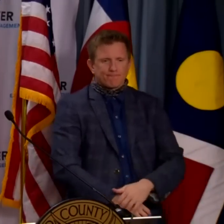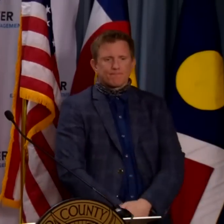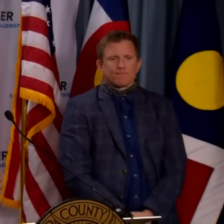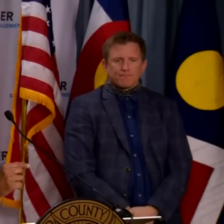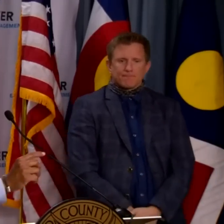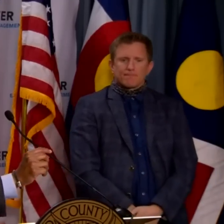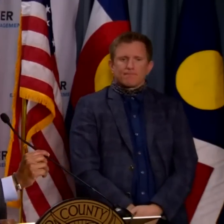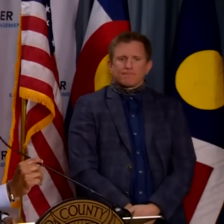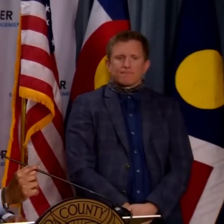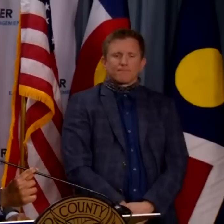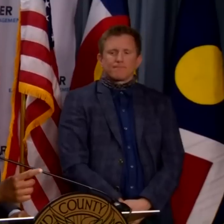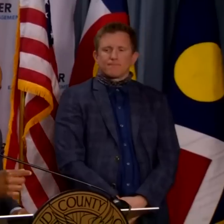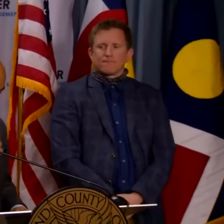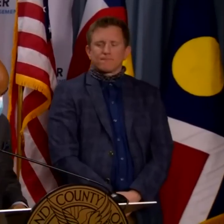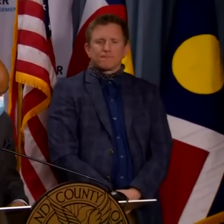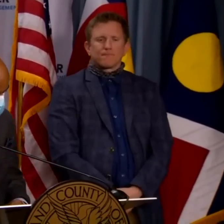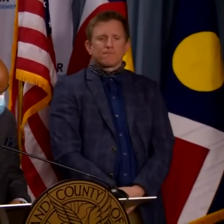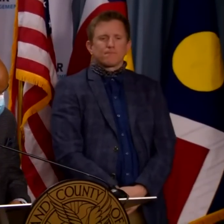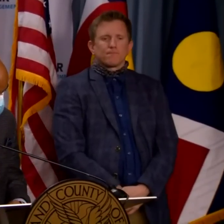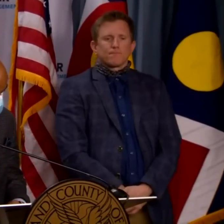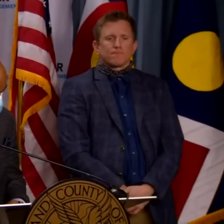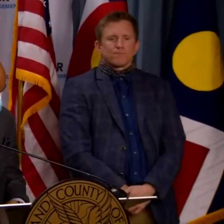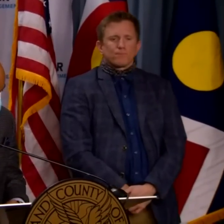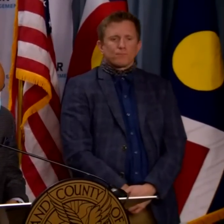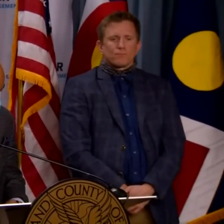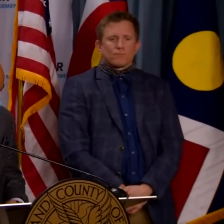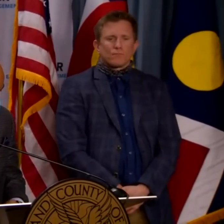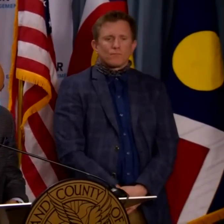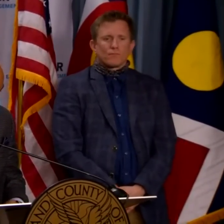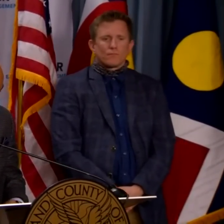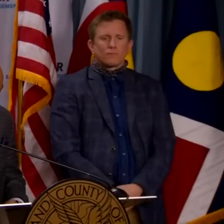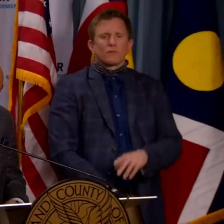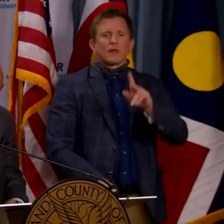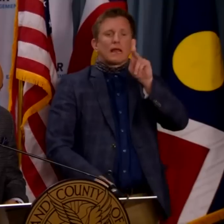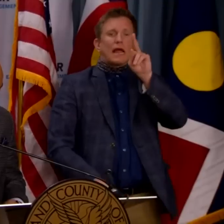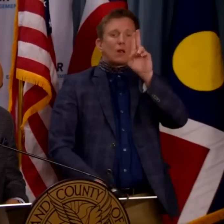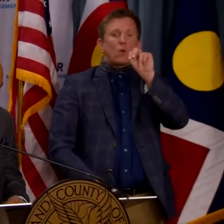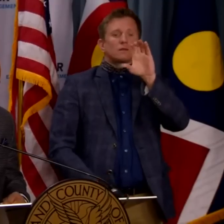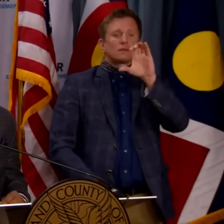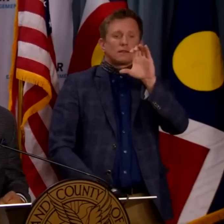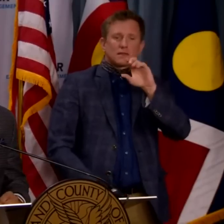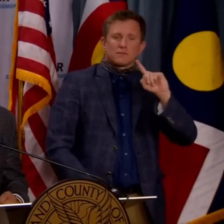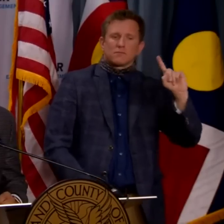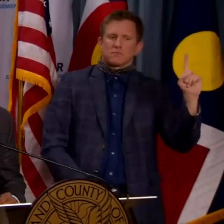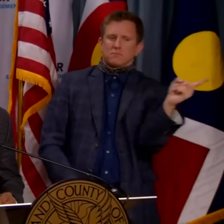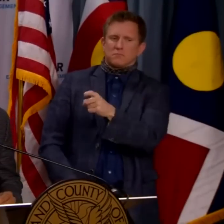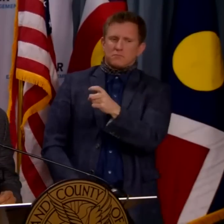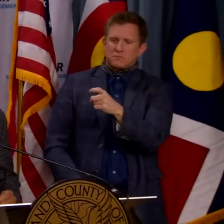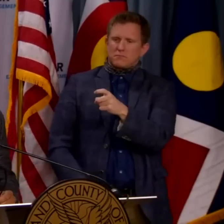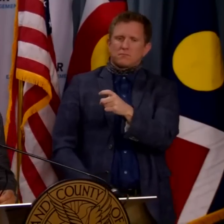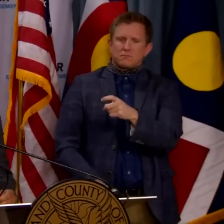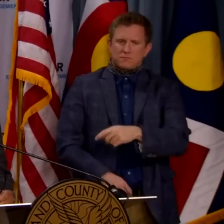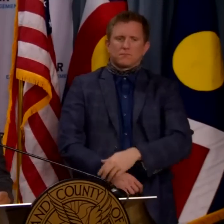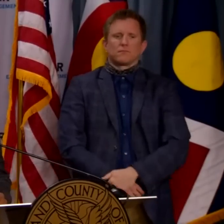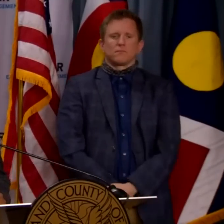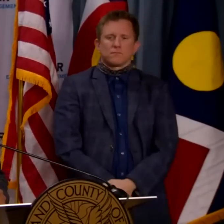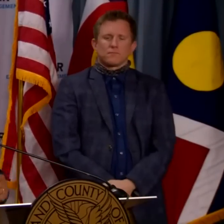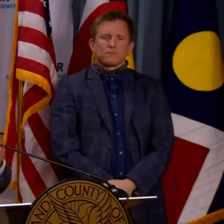challenge is not the personnel to manage the test, it's the reagents and the equipment that's needed to do that. So it goes up and